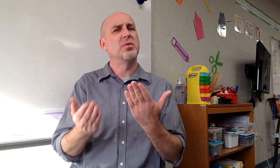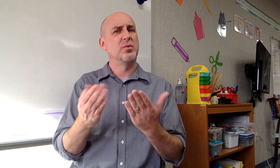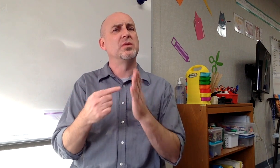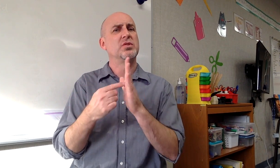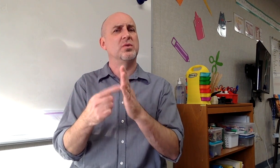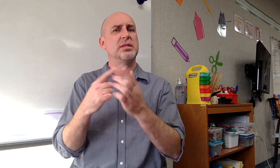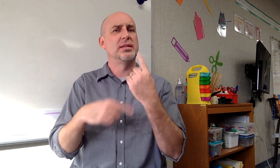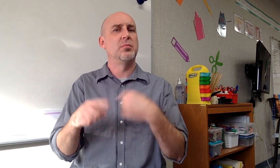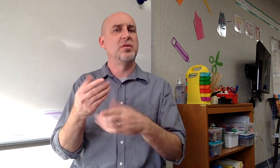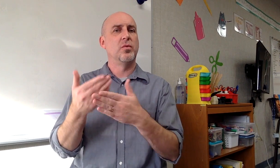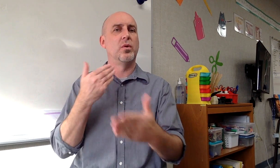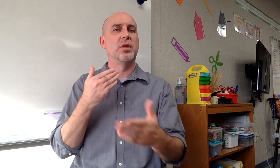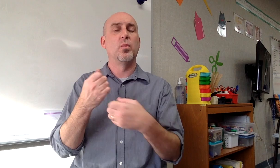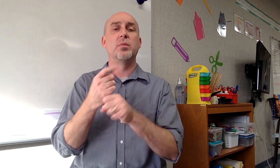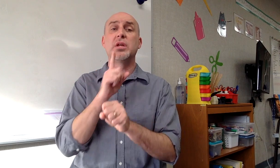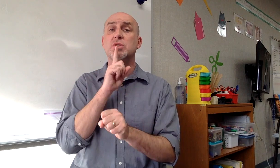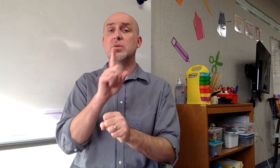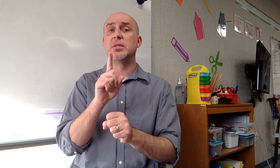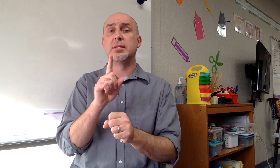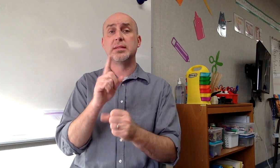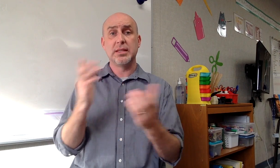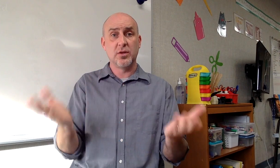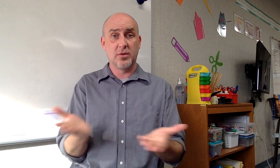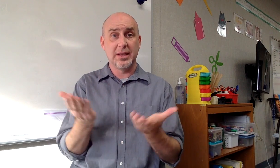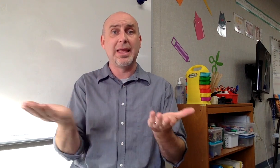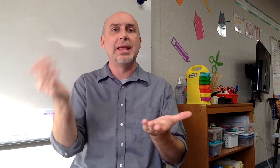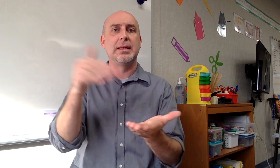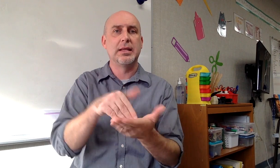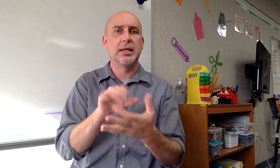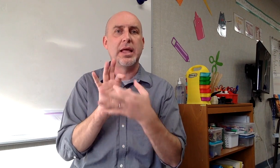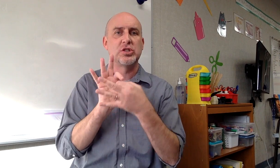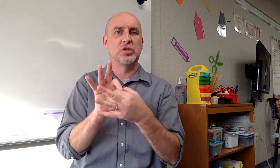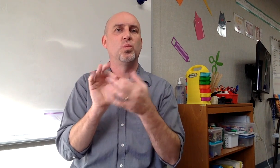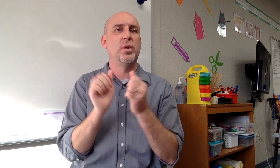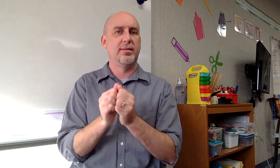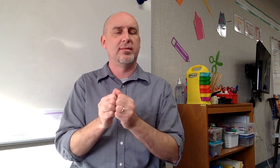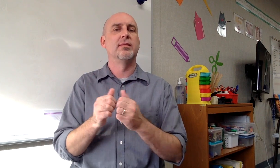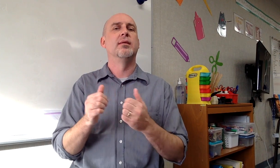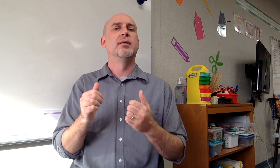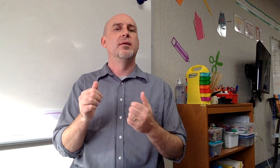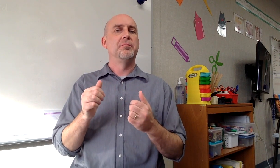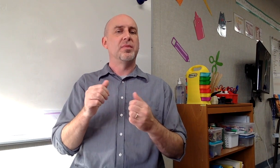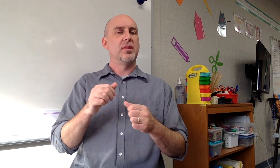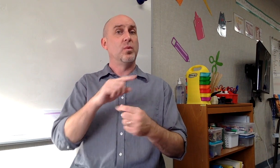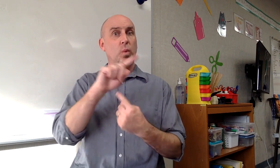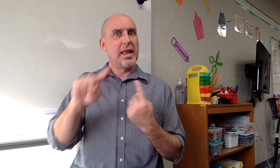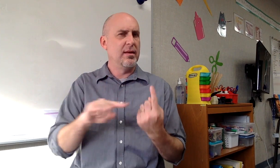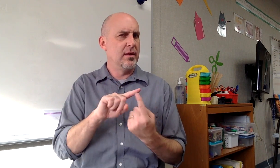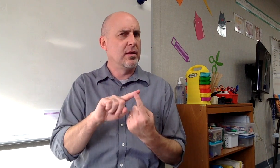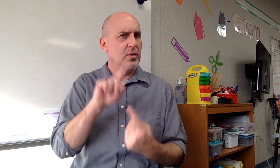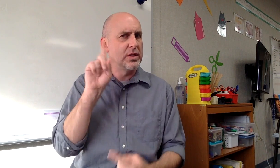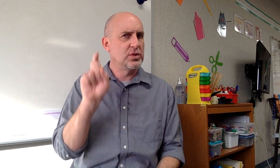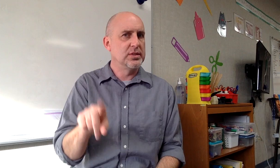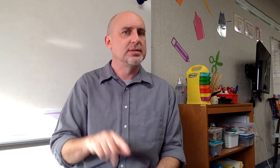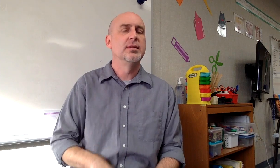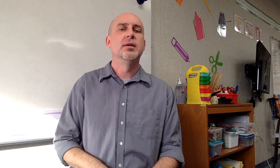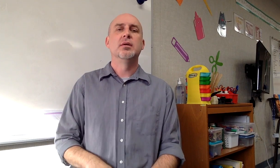that we've showed that sign before, but I want to make sure that it's here again in connection with the when questions.